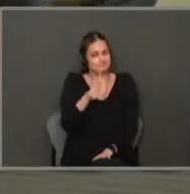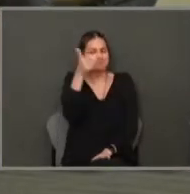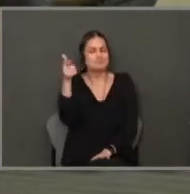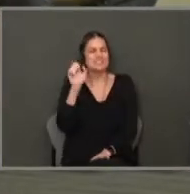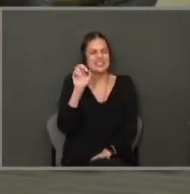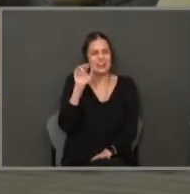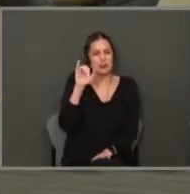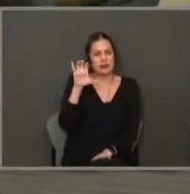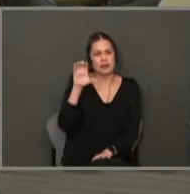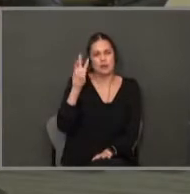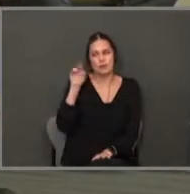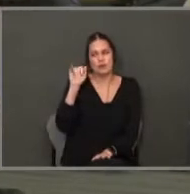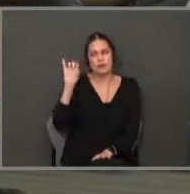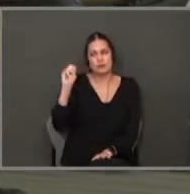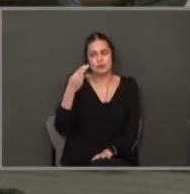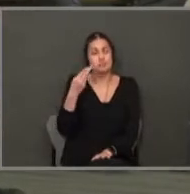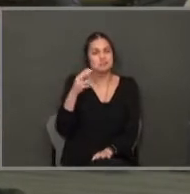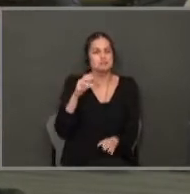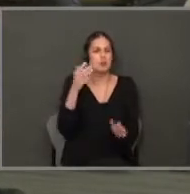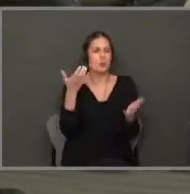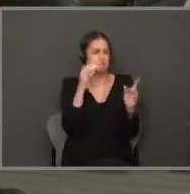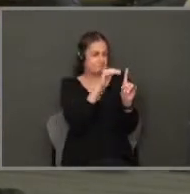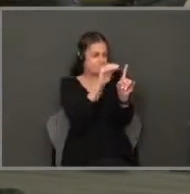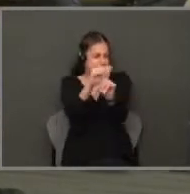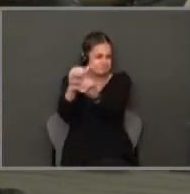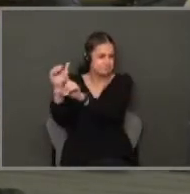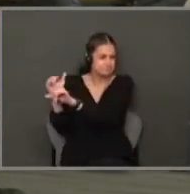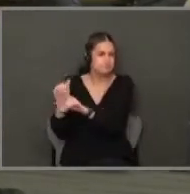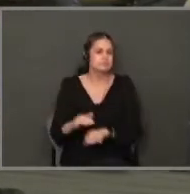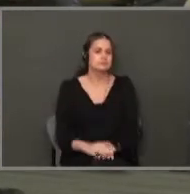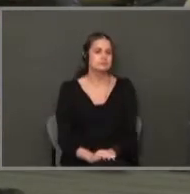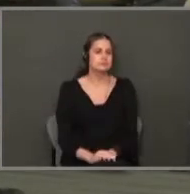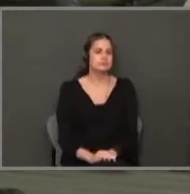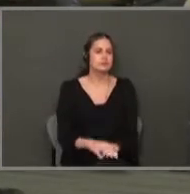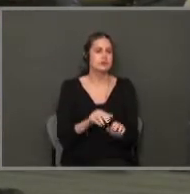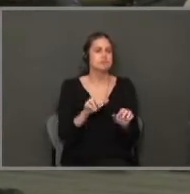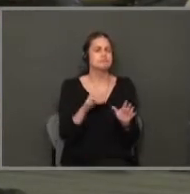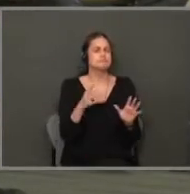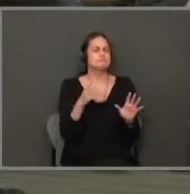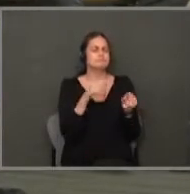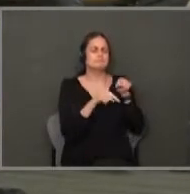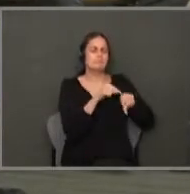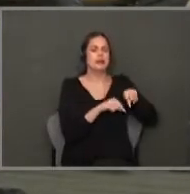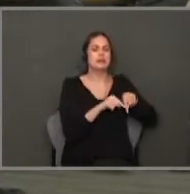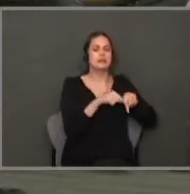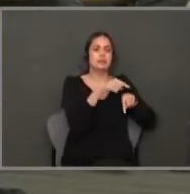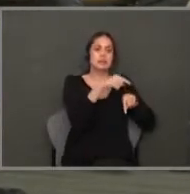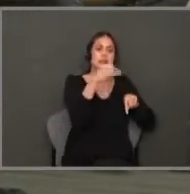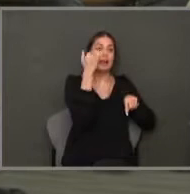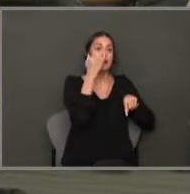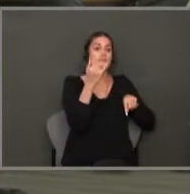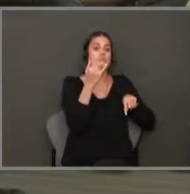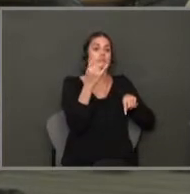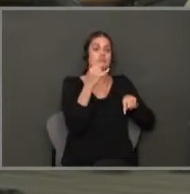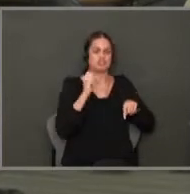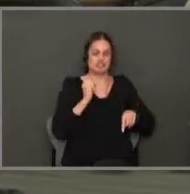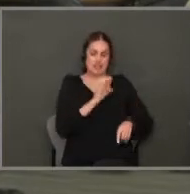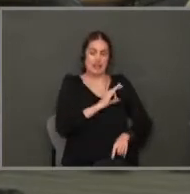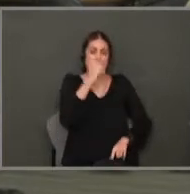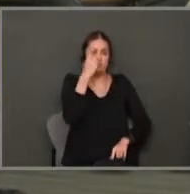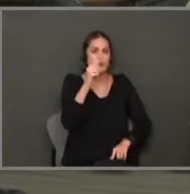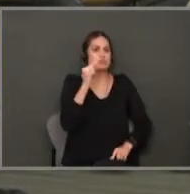Walsh, I want to remind you of something. And actually, let's do it this way. For those of you that are City of San Antonio